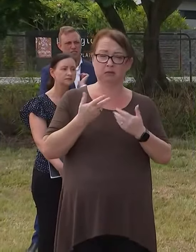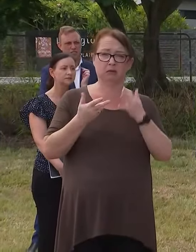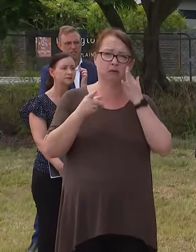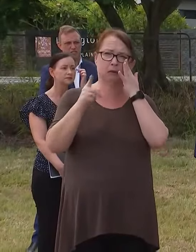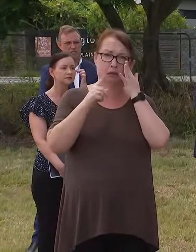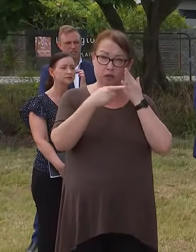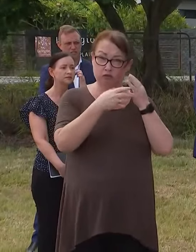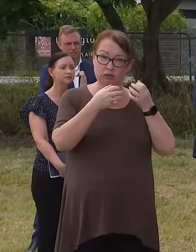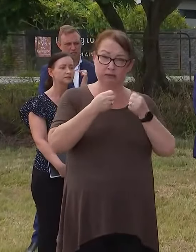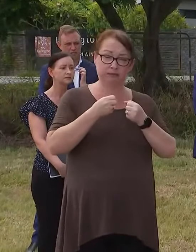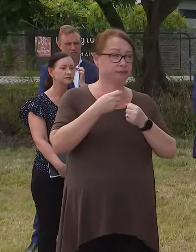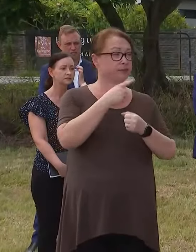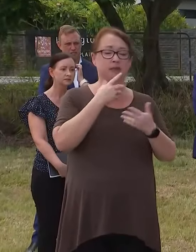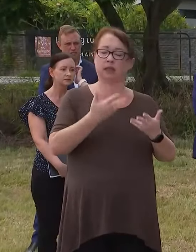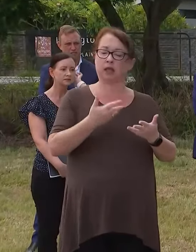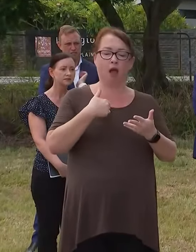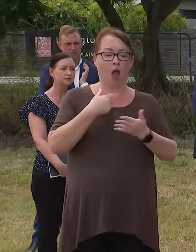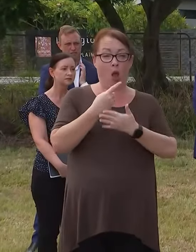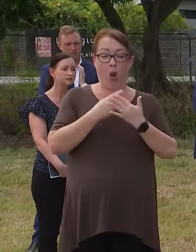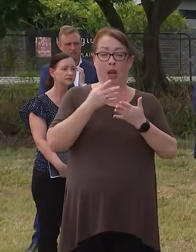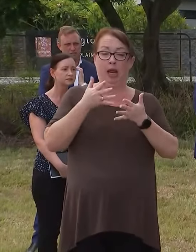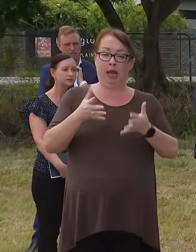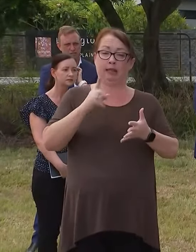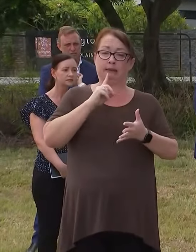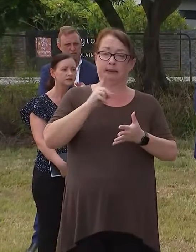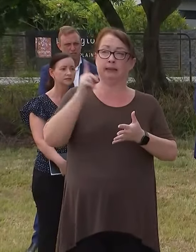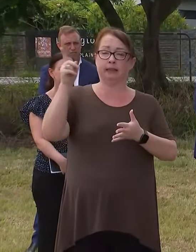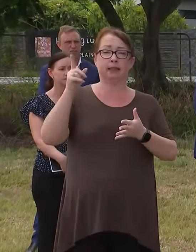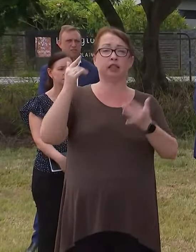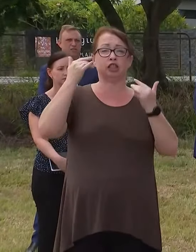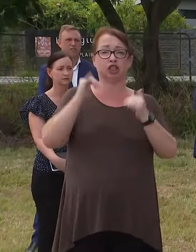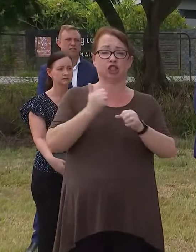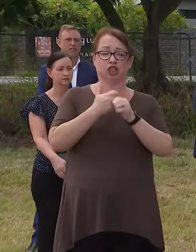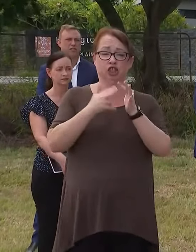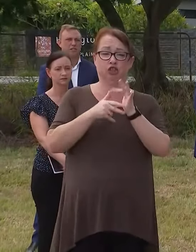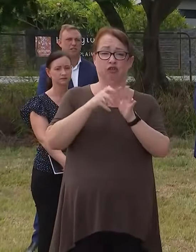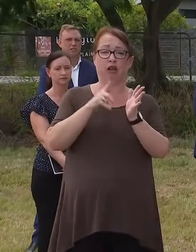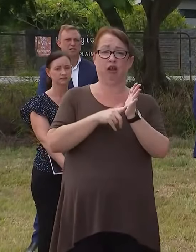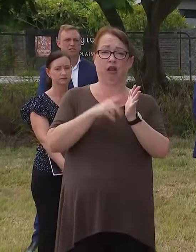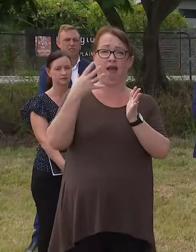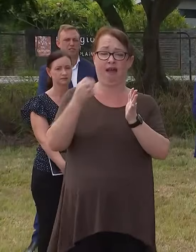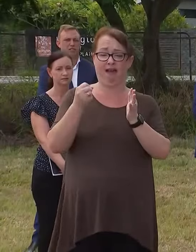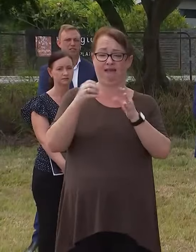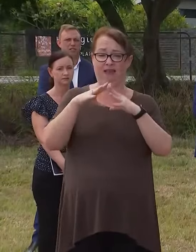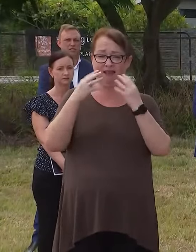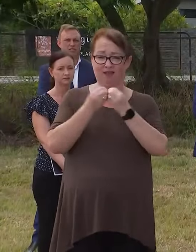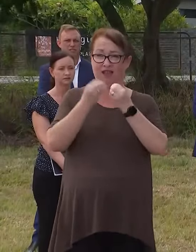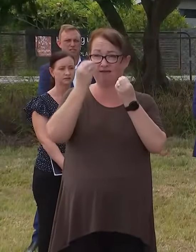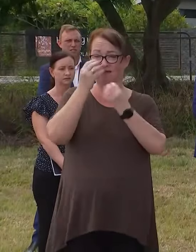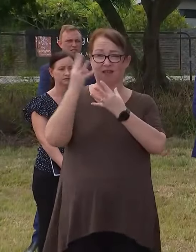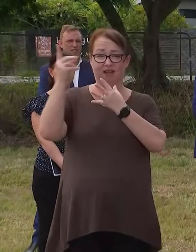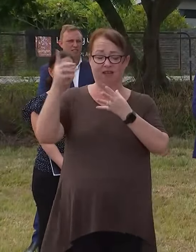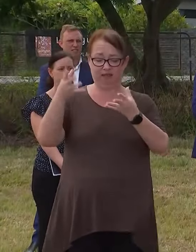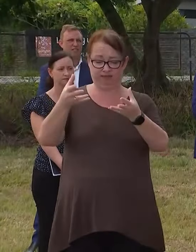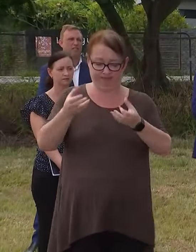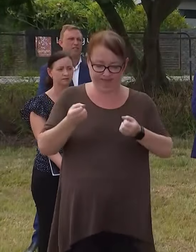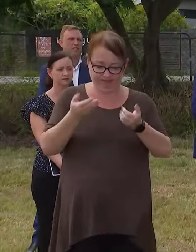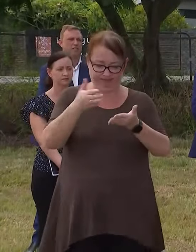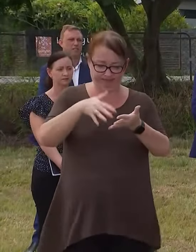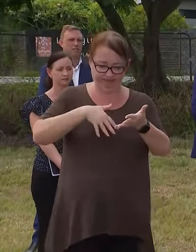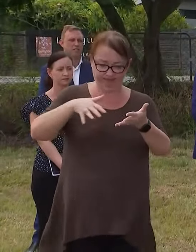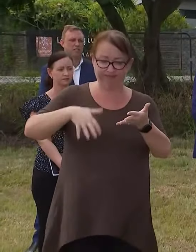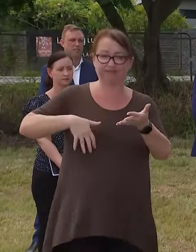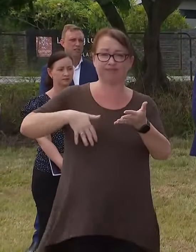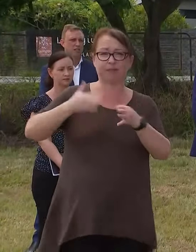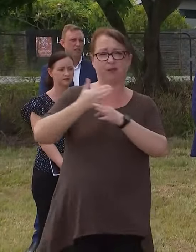is the Solicitor General had all of the advice in front of him before he provided me with the advice that the referral had to go. And like I said yesterday, it